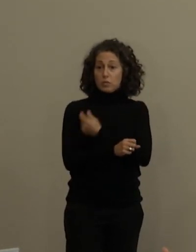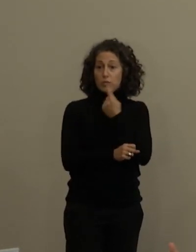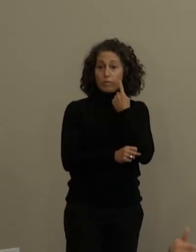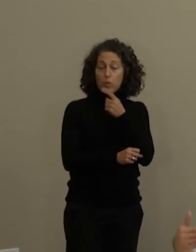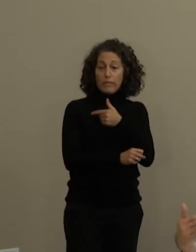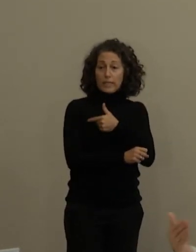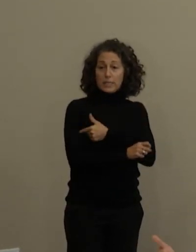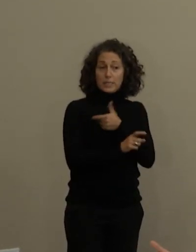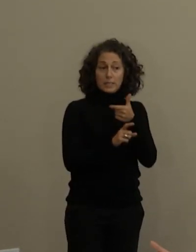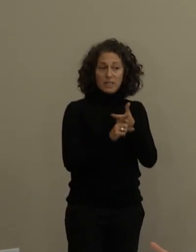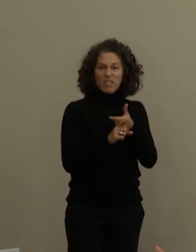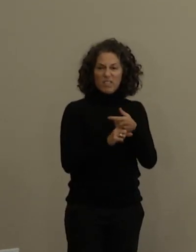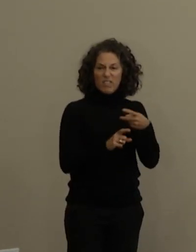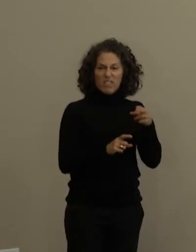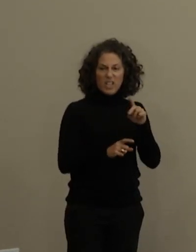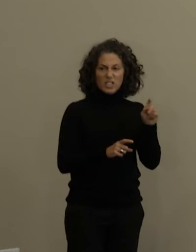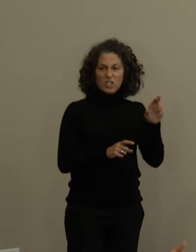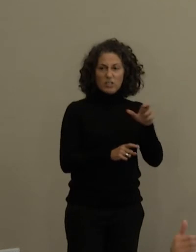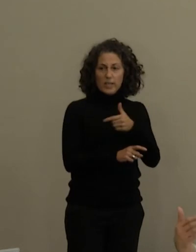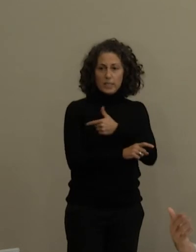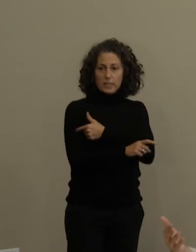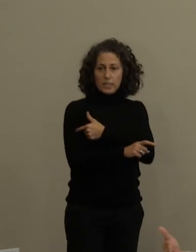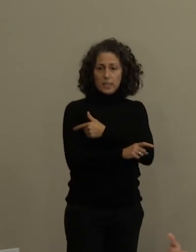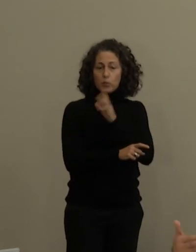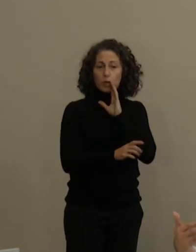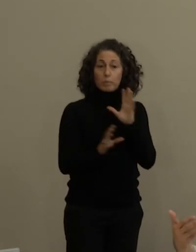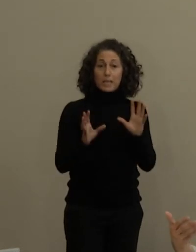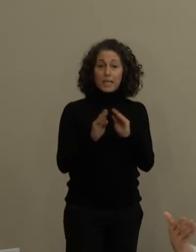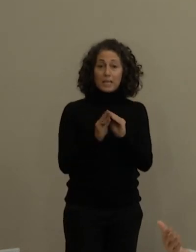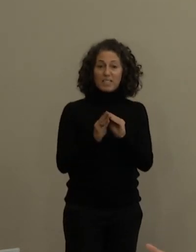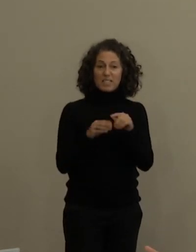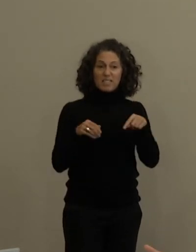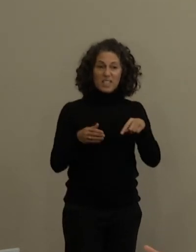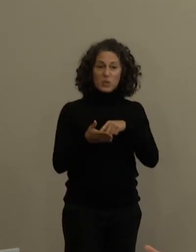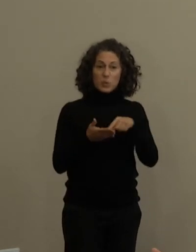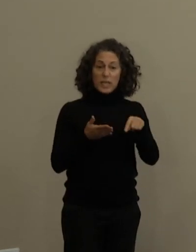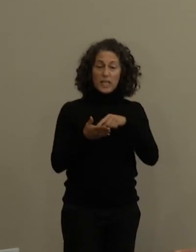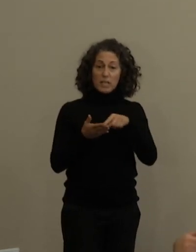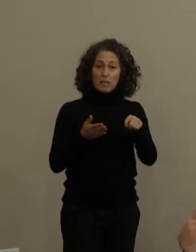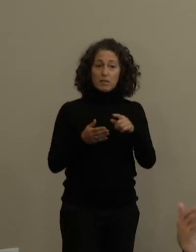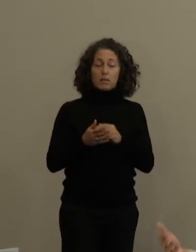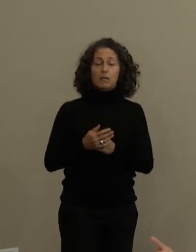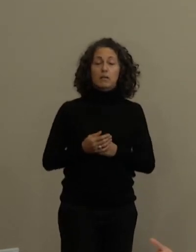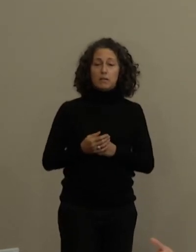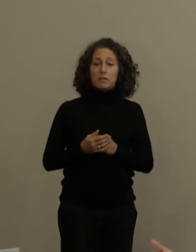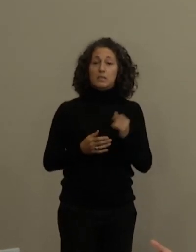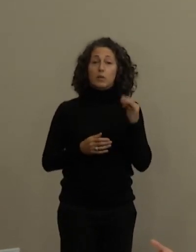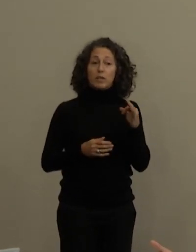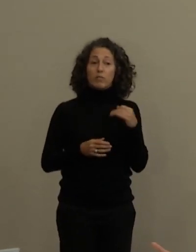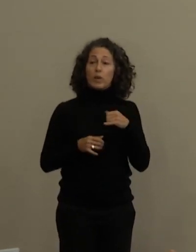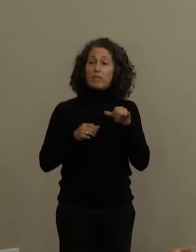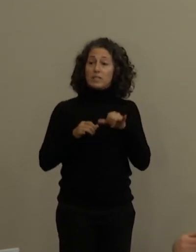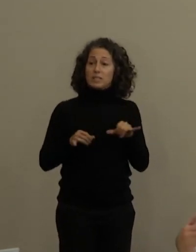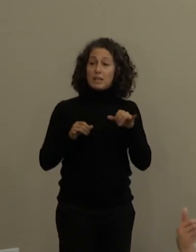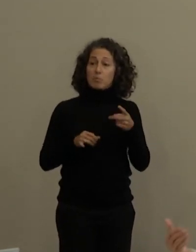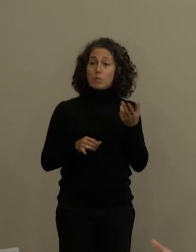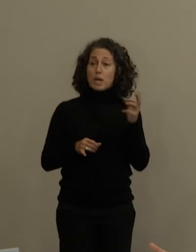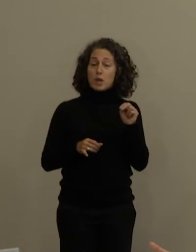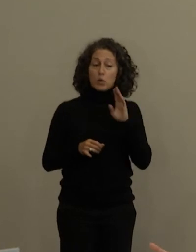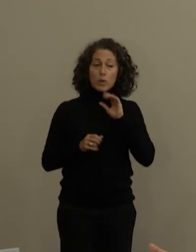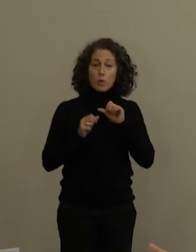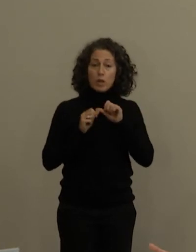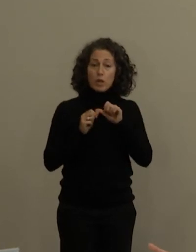to meet later this week. And if the pattern continues, then we would expect that the